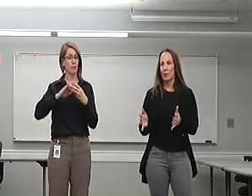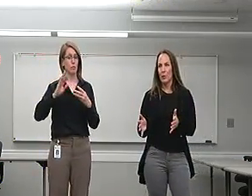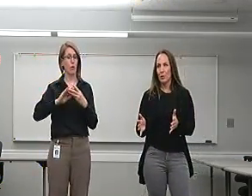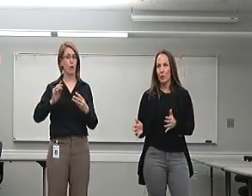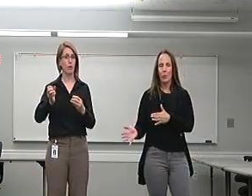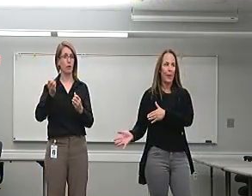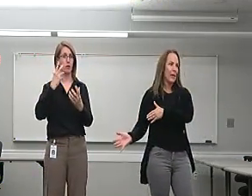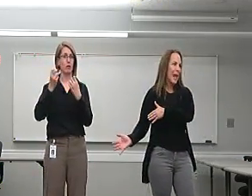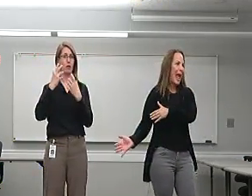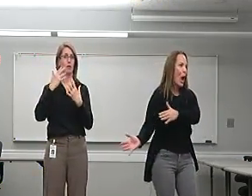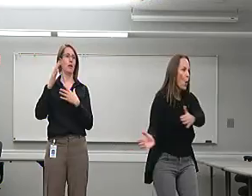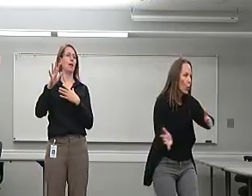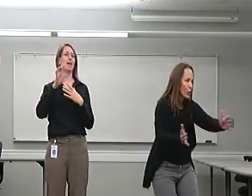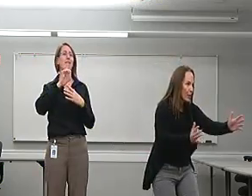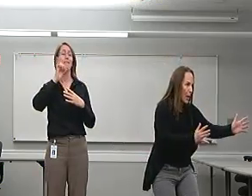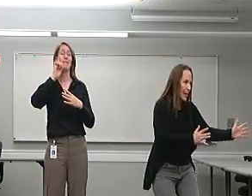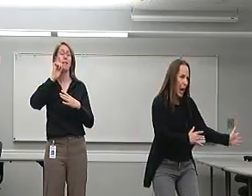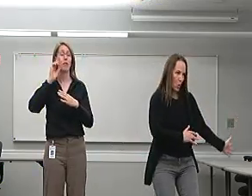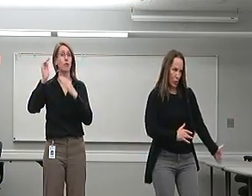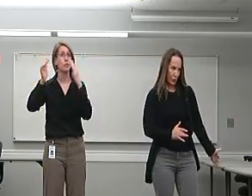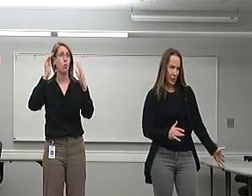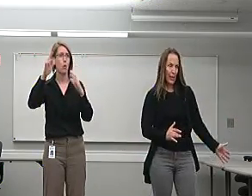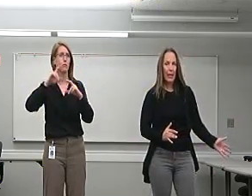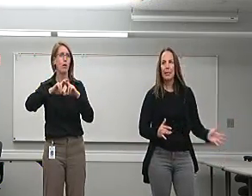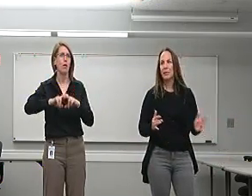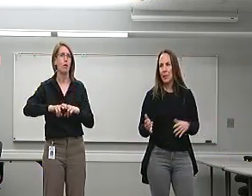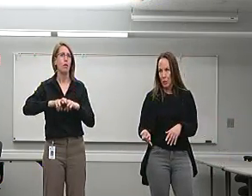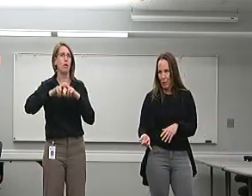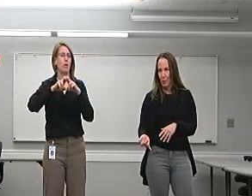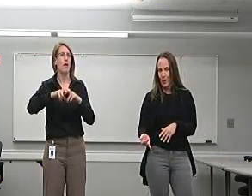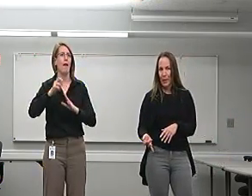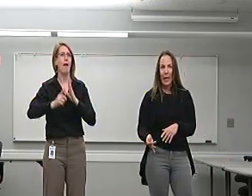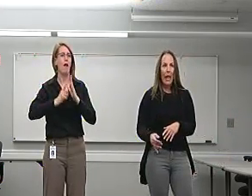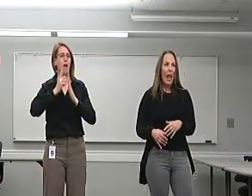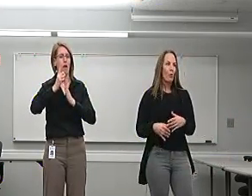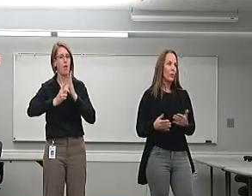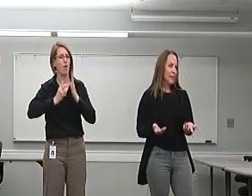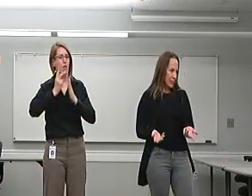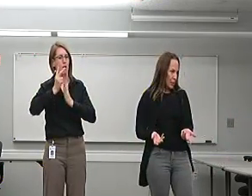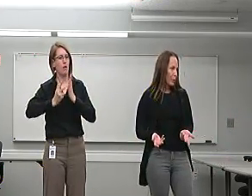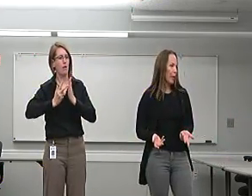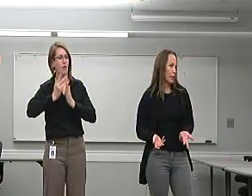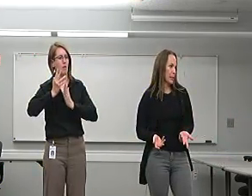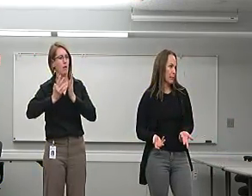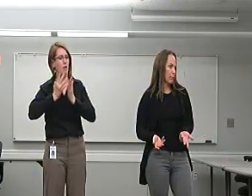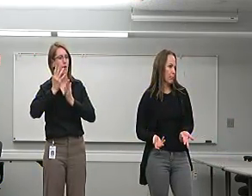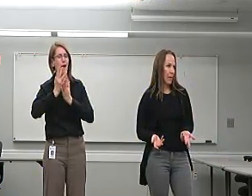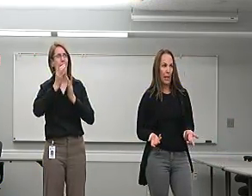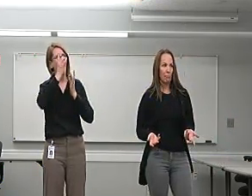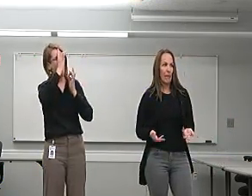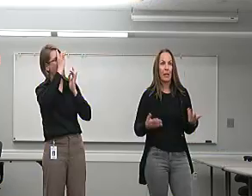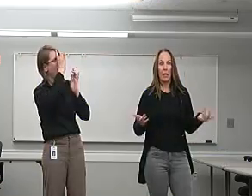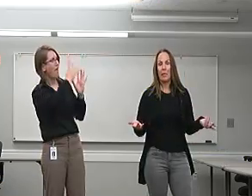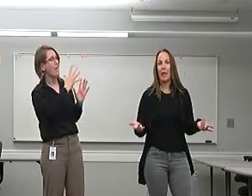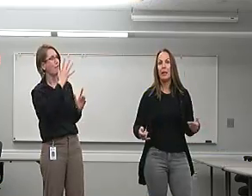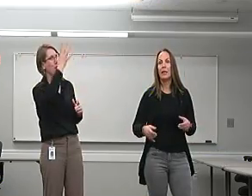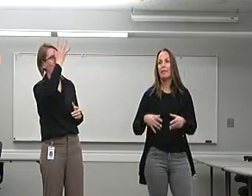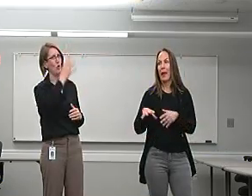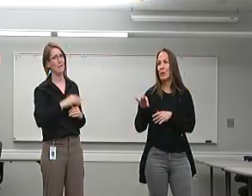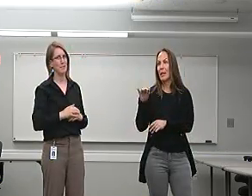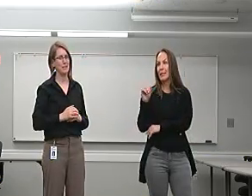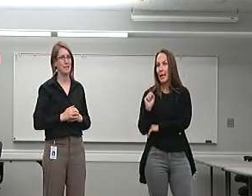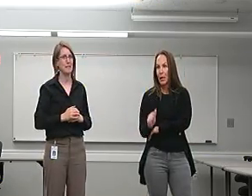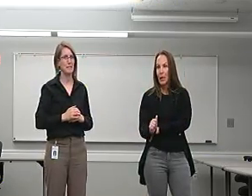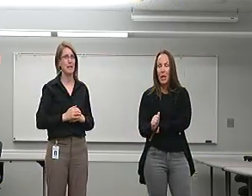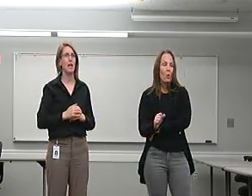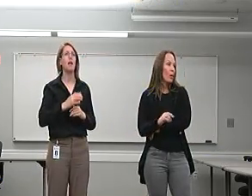hours upon hours in speech therapy and resented their parents. Okay, and then they found ASL when they